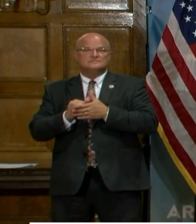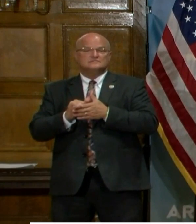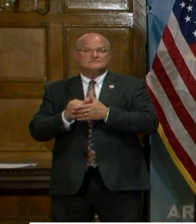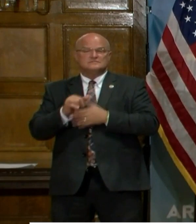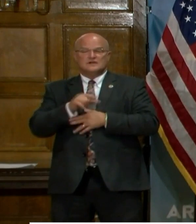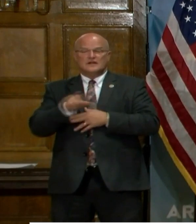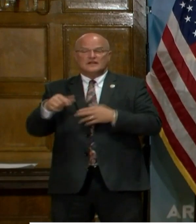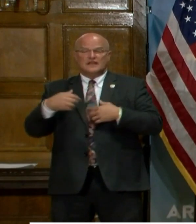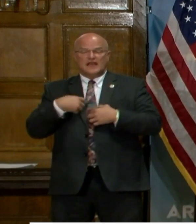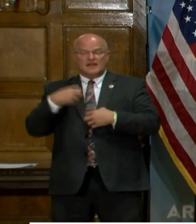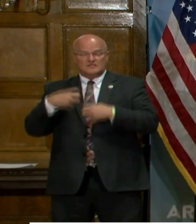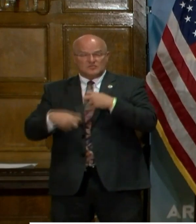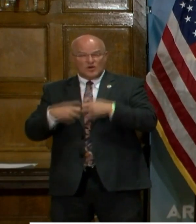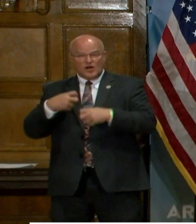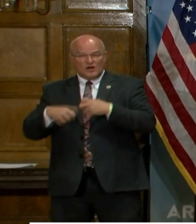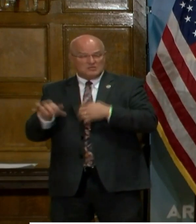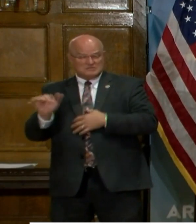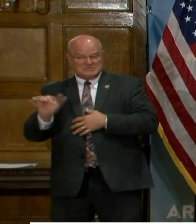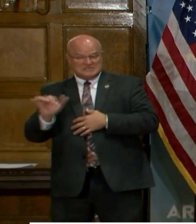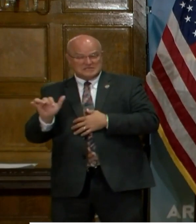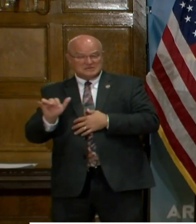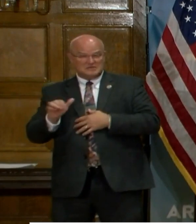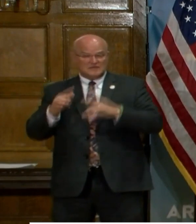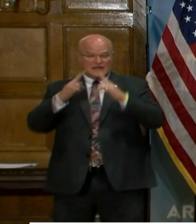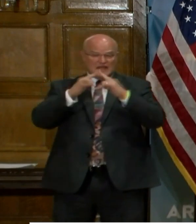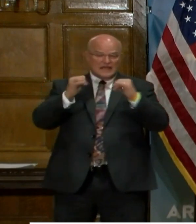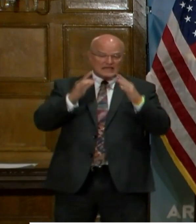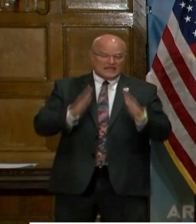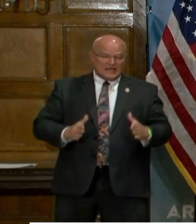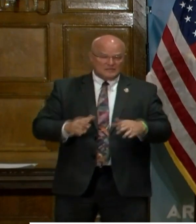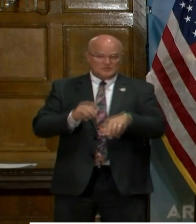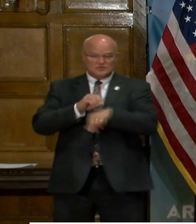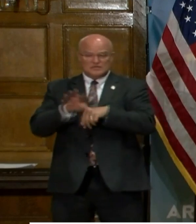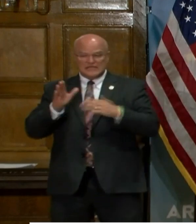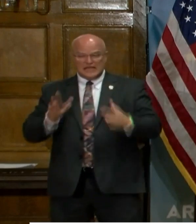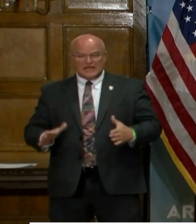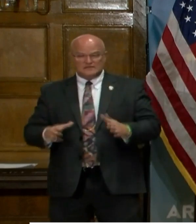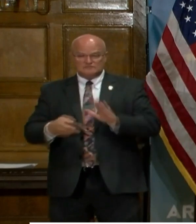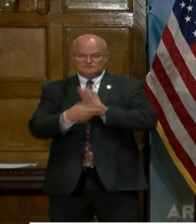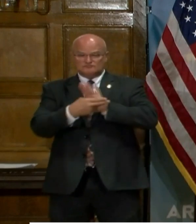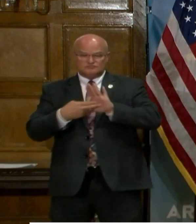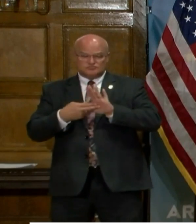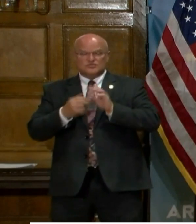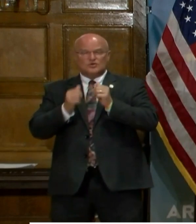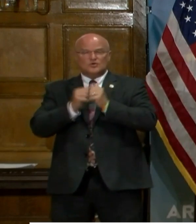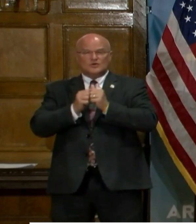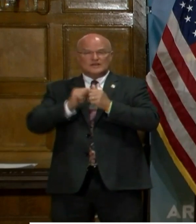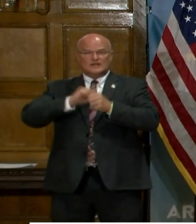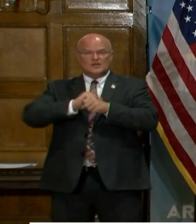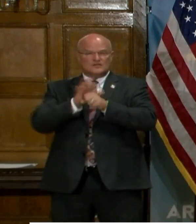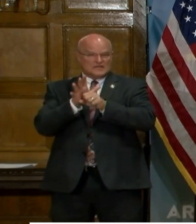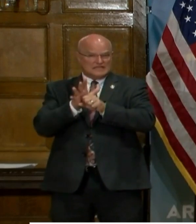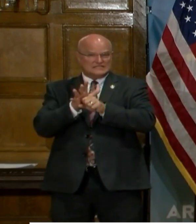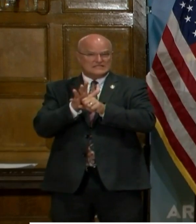if they have issues of a similar nature, if they have campers or counselors who are diagnosed with COVID-19,